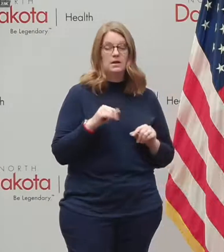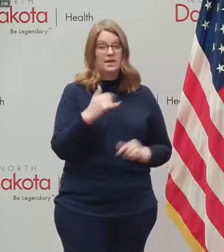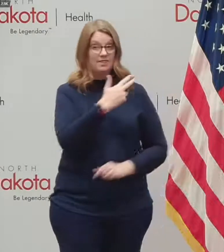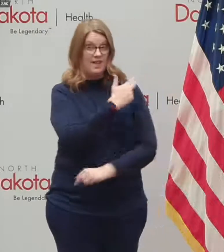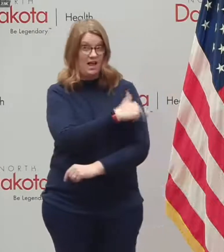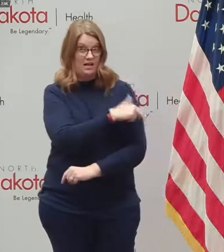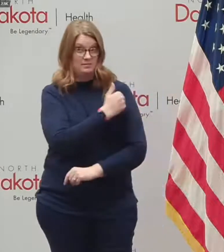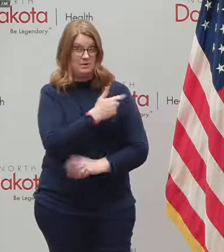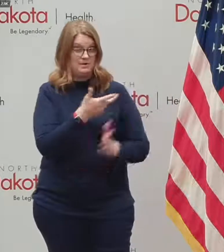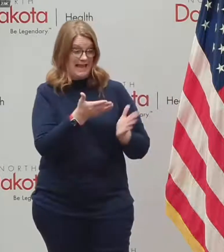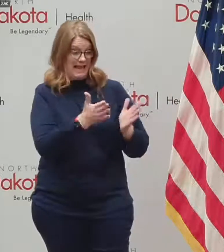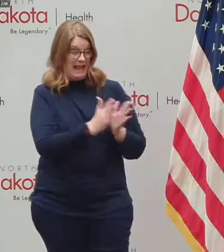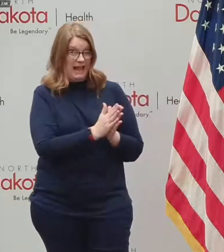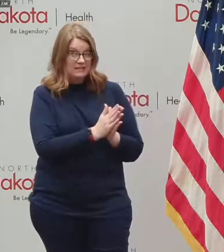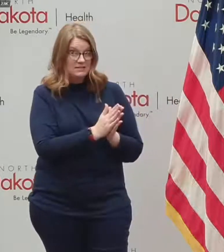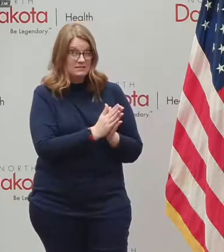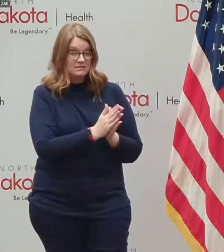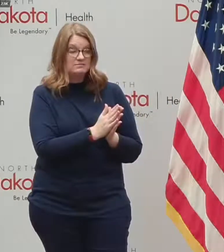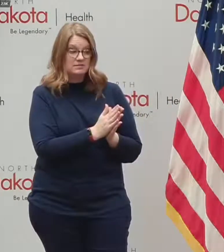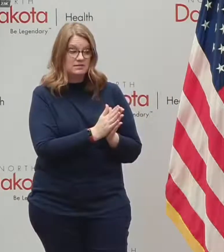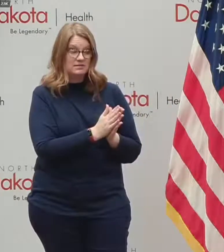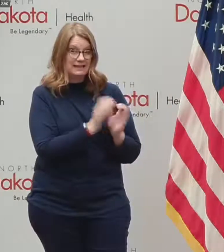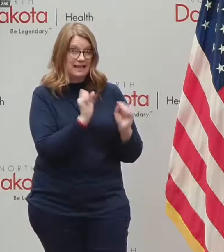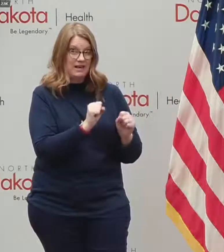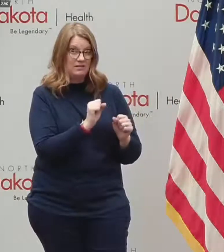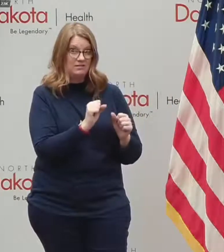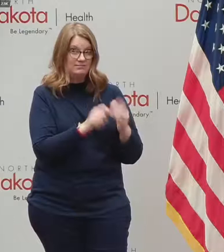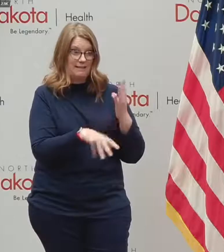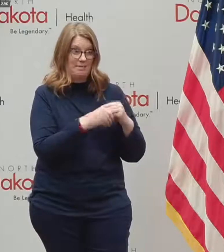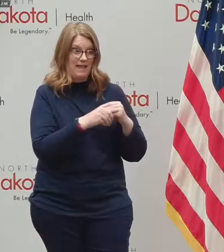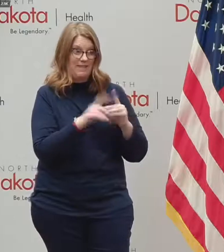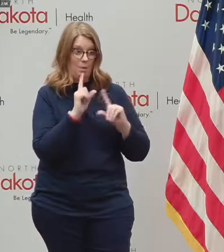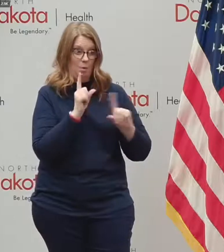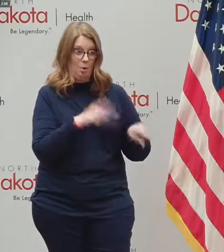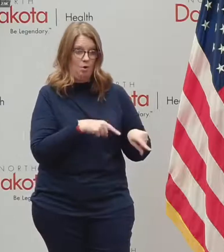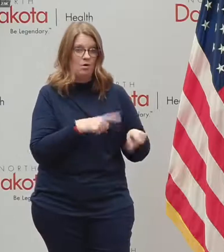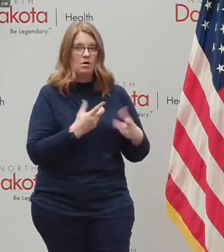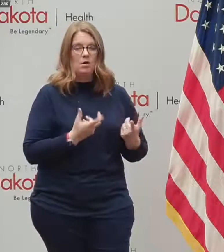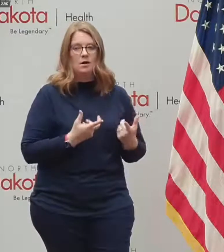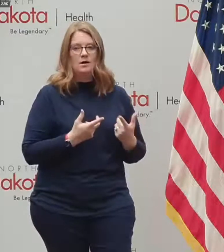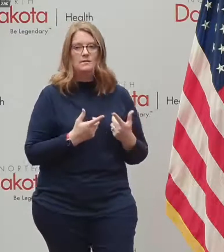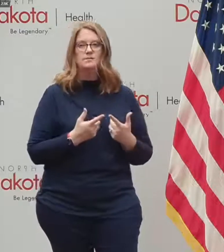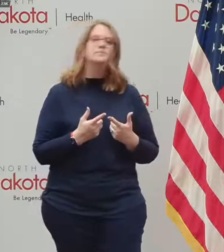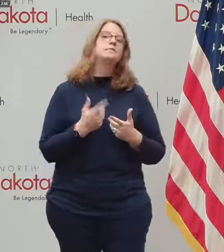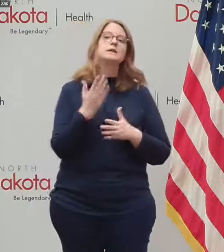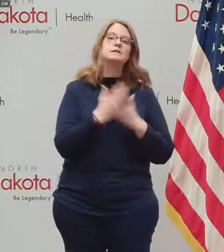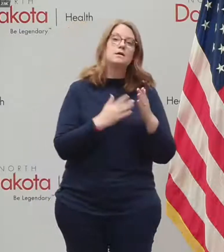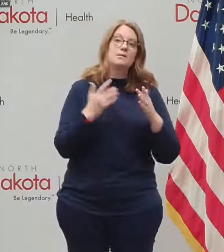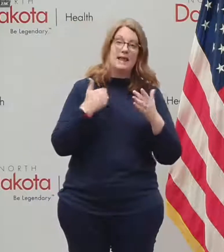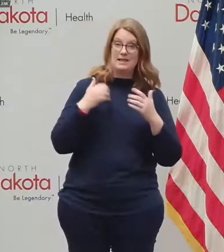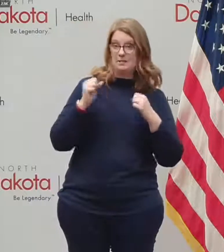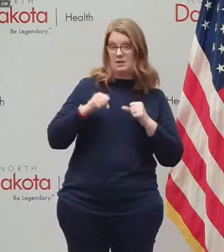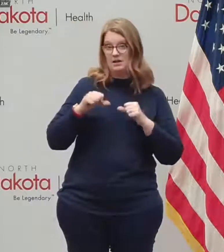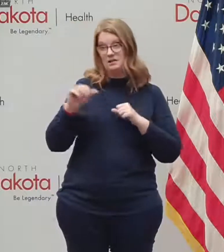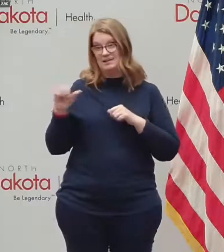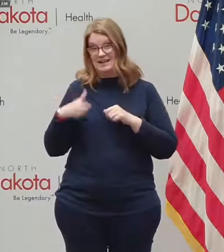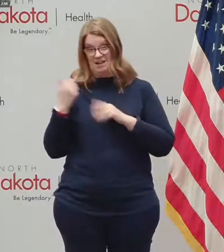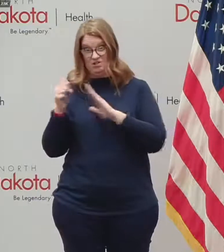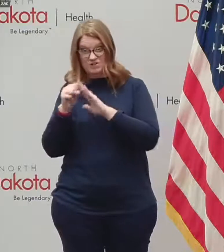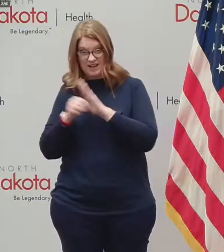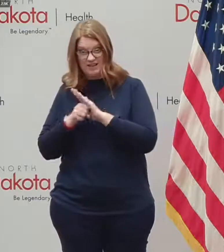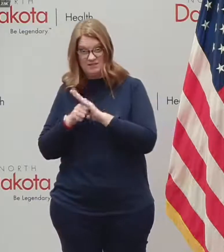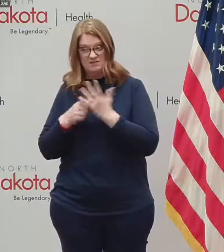state to take this action because apparently some of them had the ability to do this in other states,